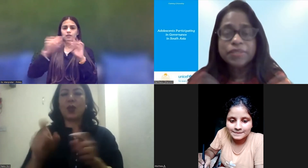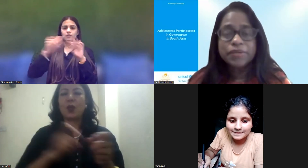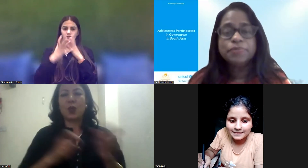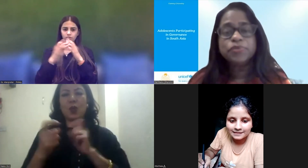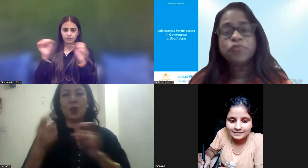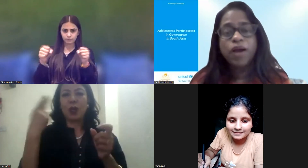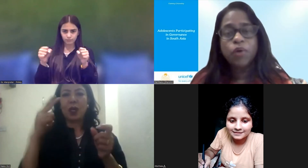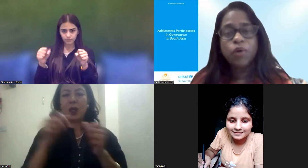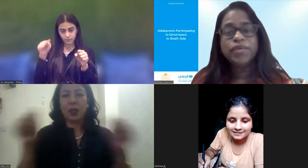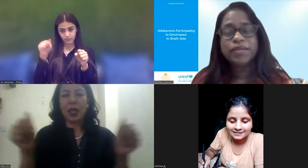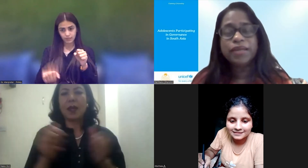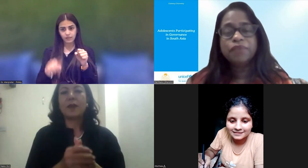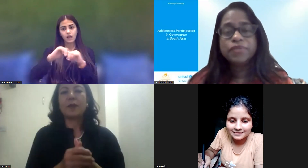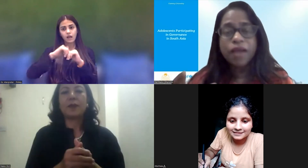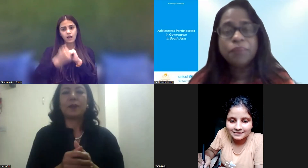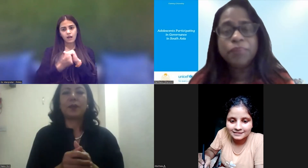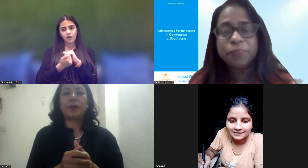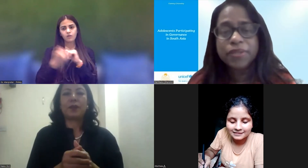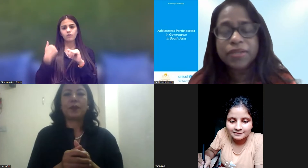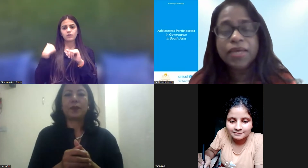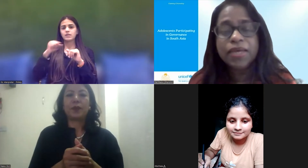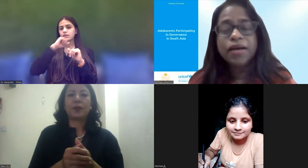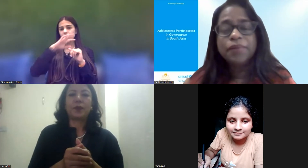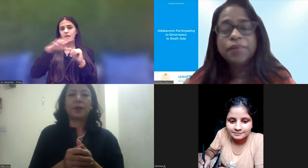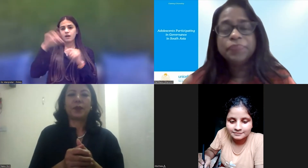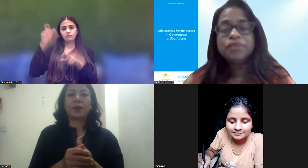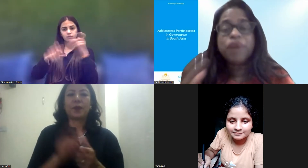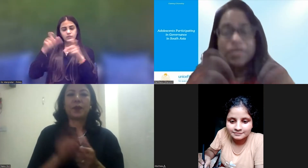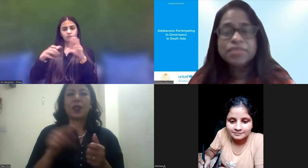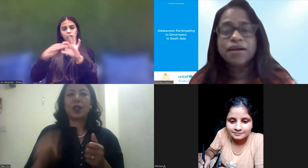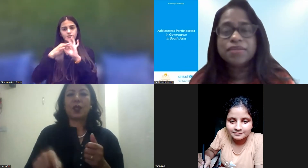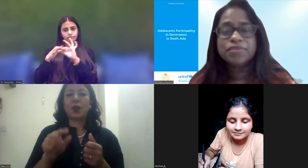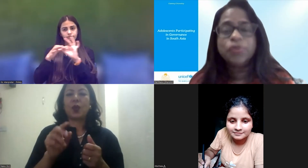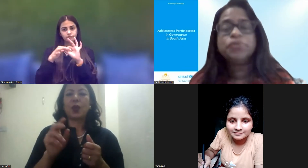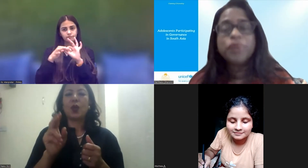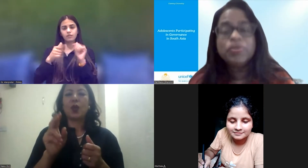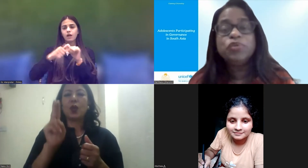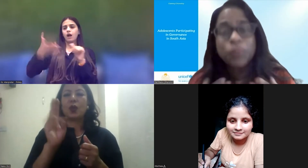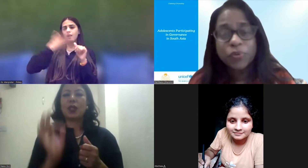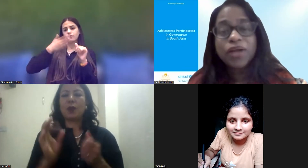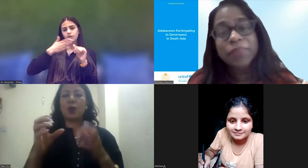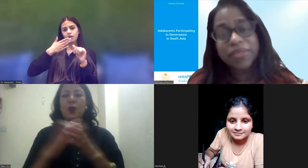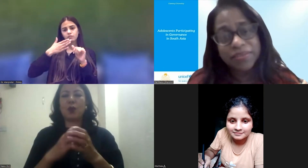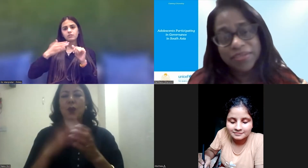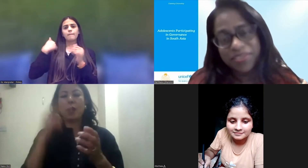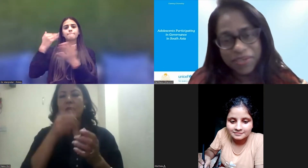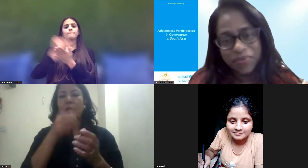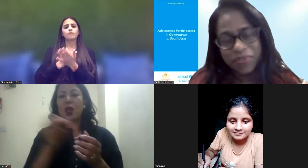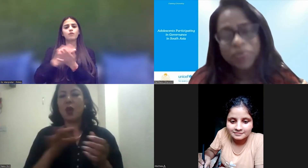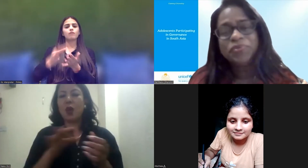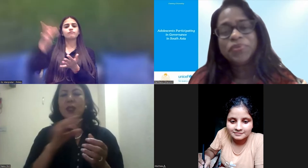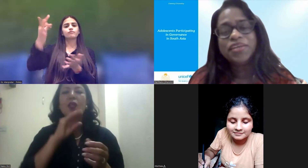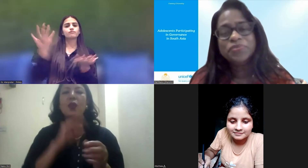In terms of how we can have young people advising us on the way we do programming at the regional